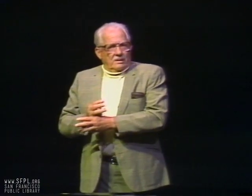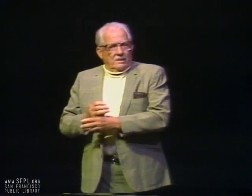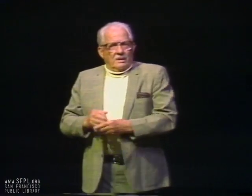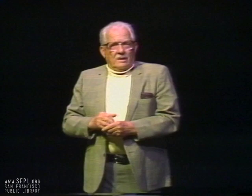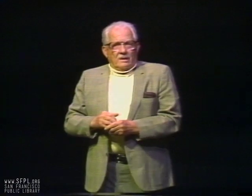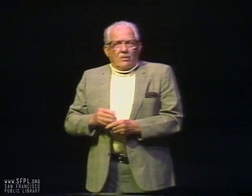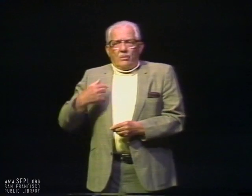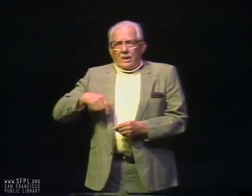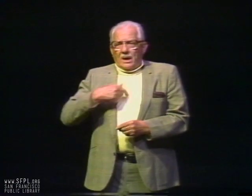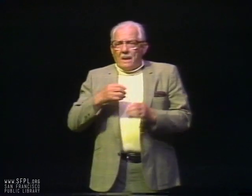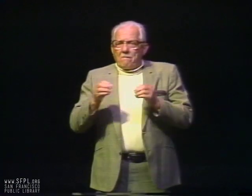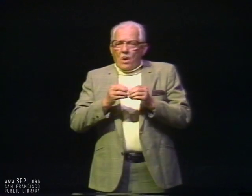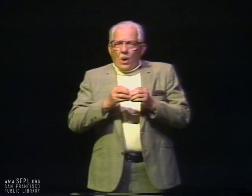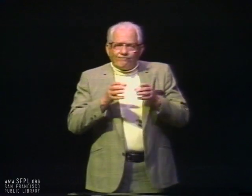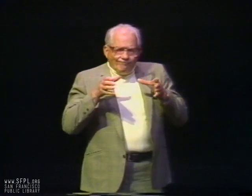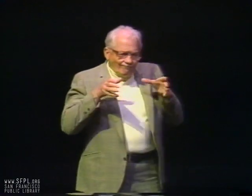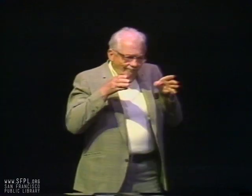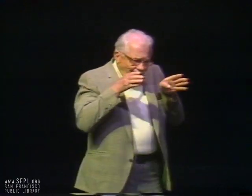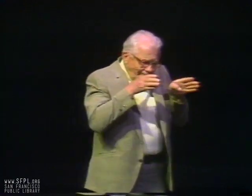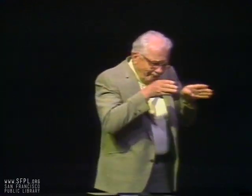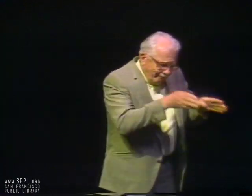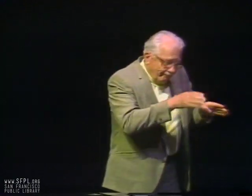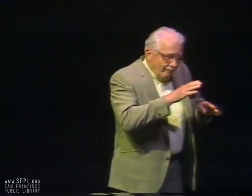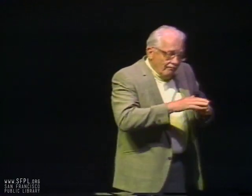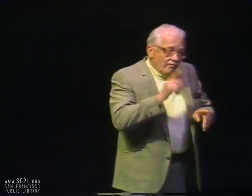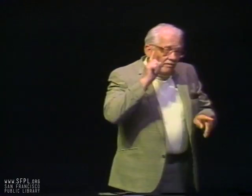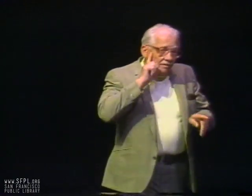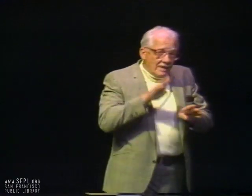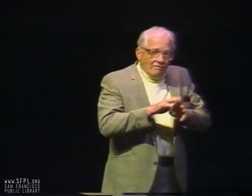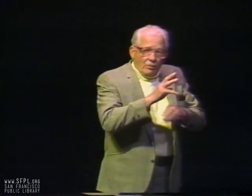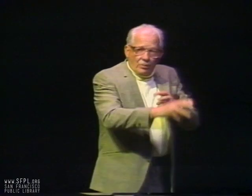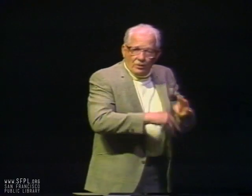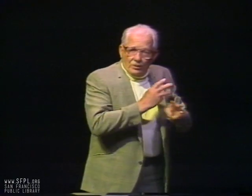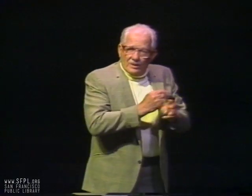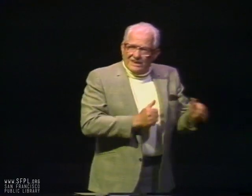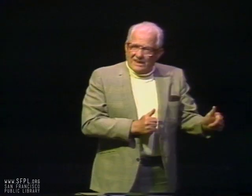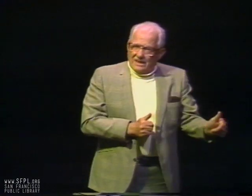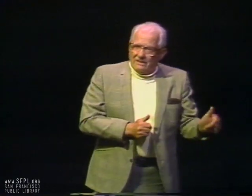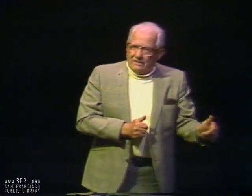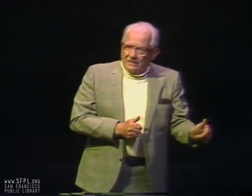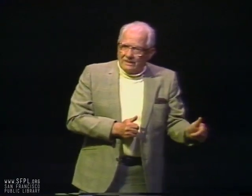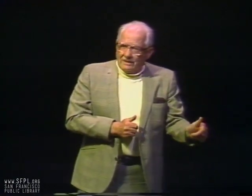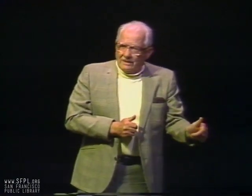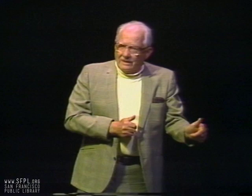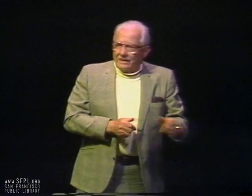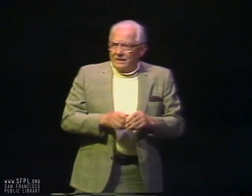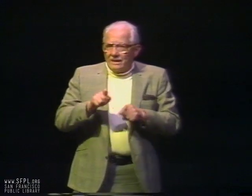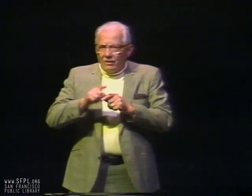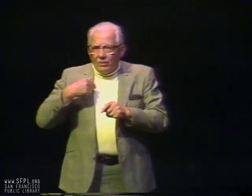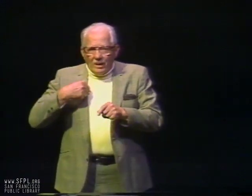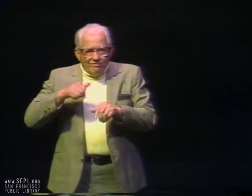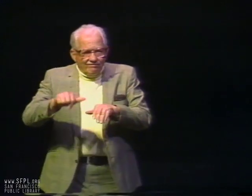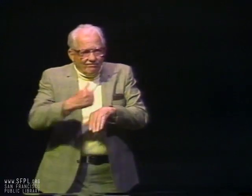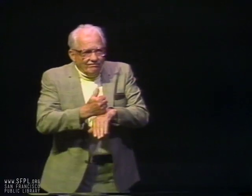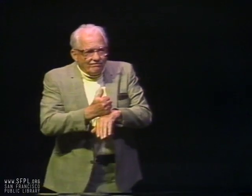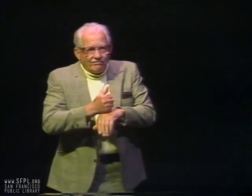You see, we concentrated our efforts on improving the deaf world. So,